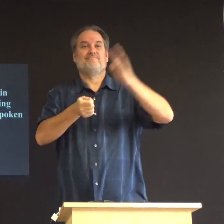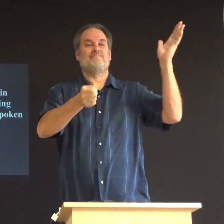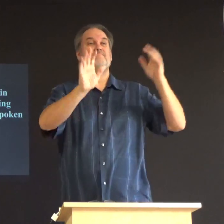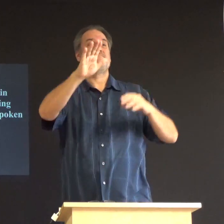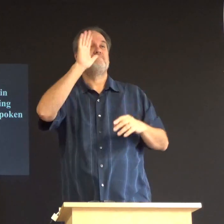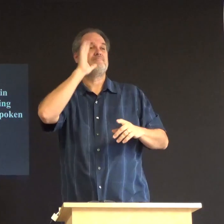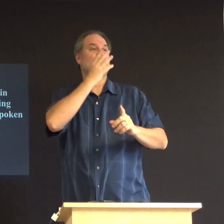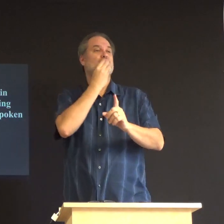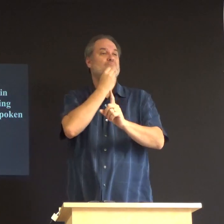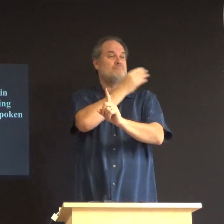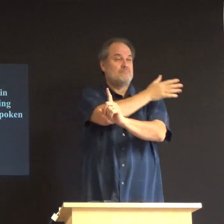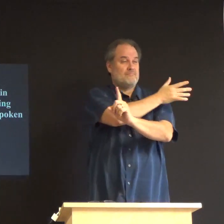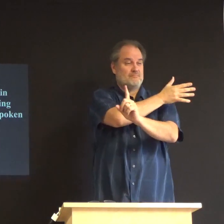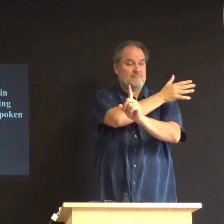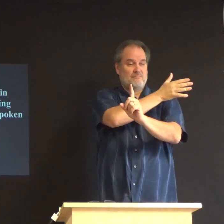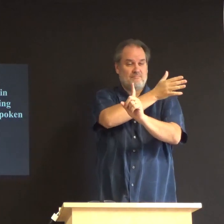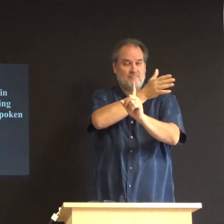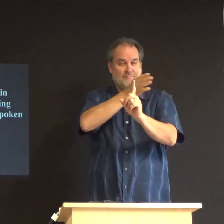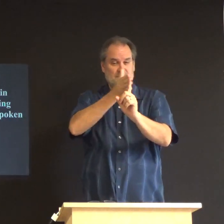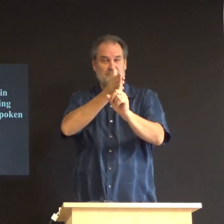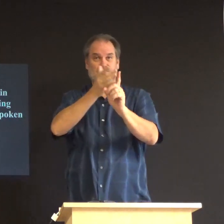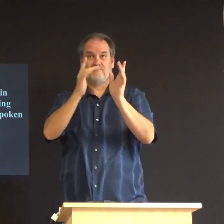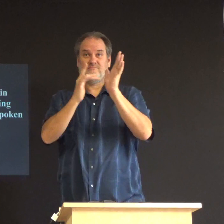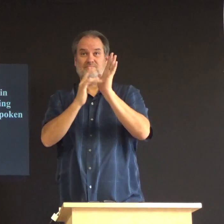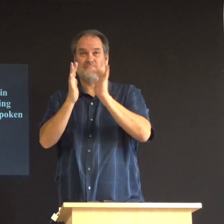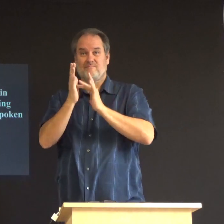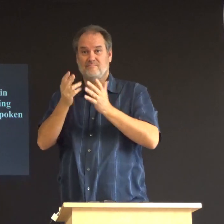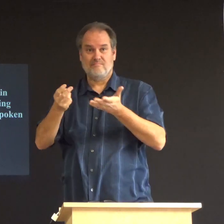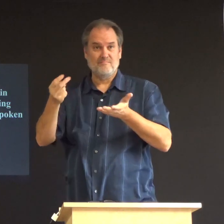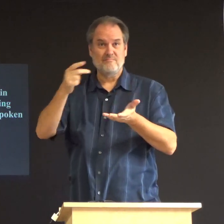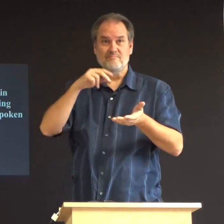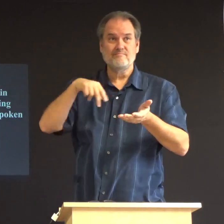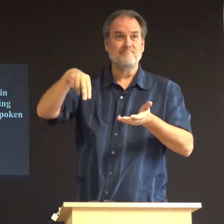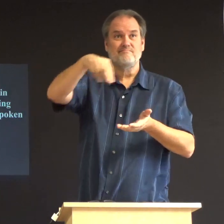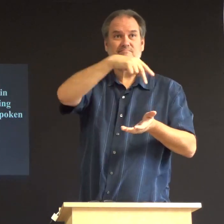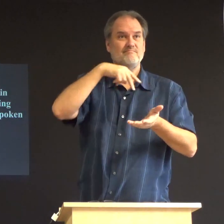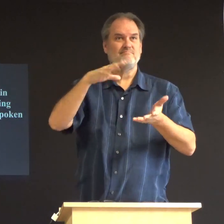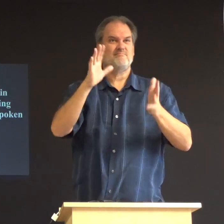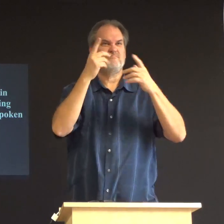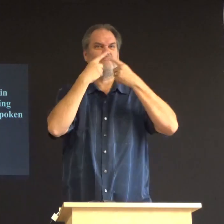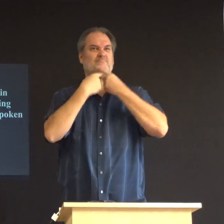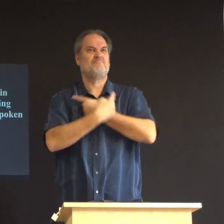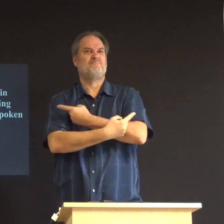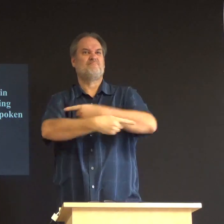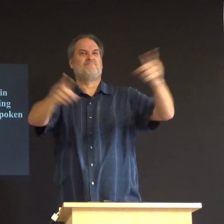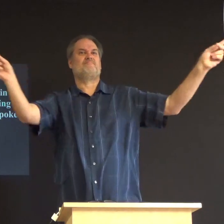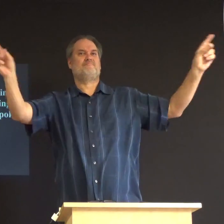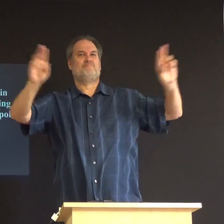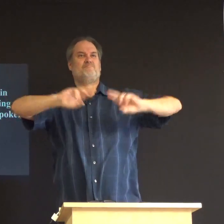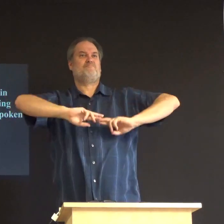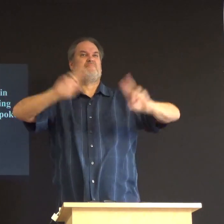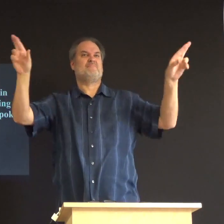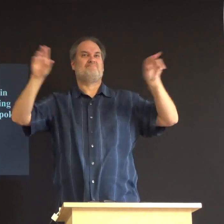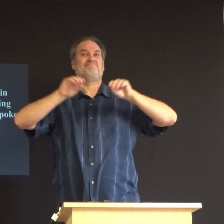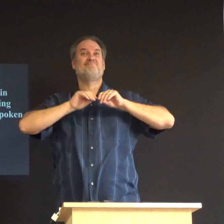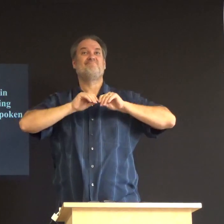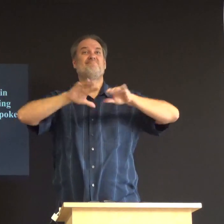fulfilled. The Jews, all the way up until that time, when Jesus was alive, Jesus was telling them,